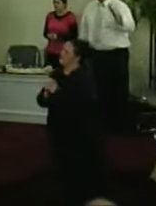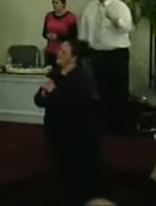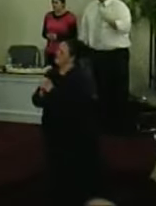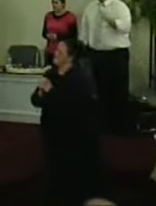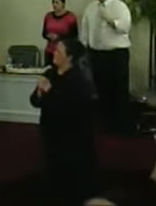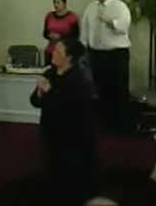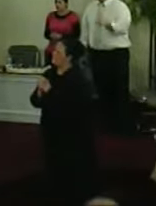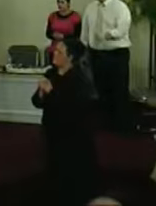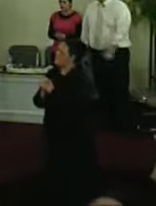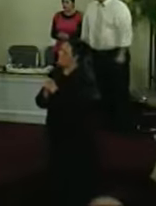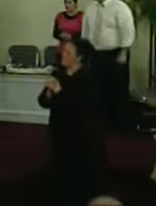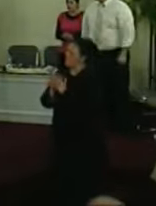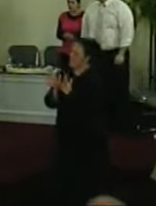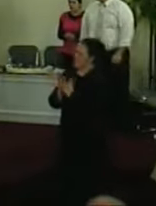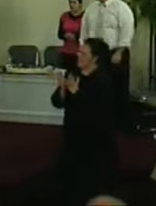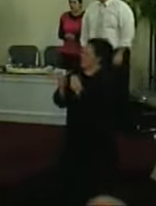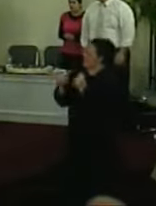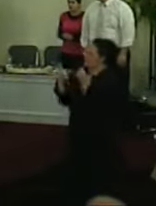Hallelujah.